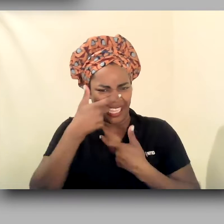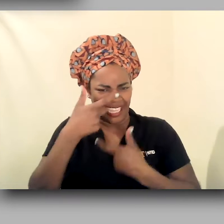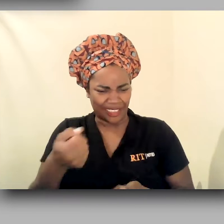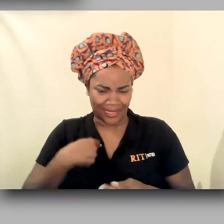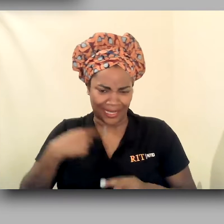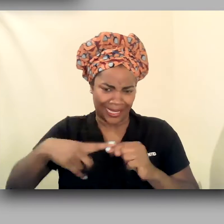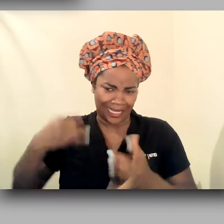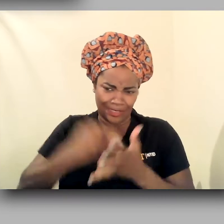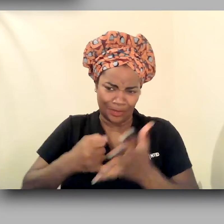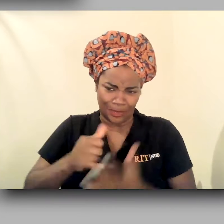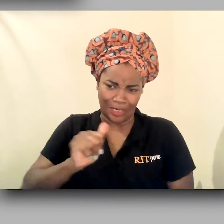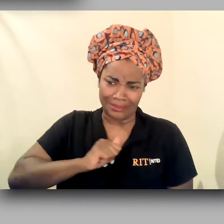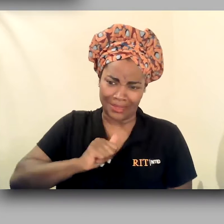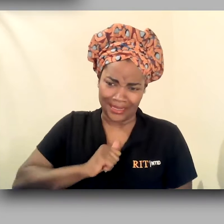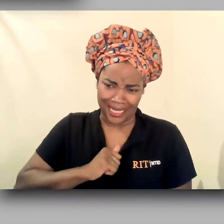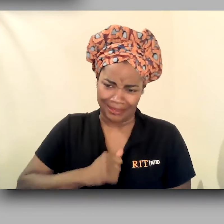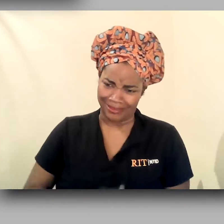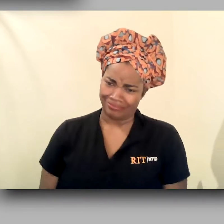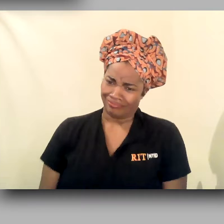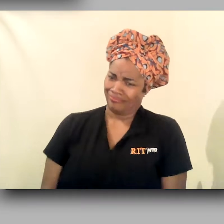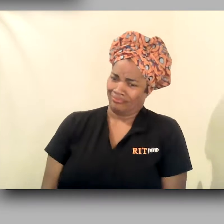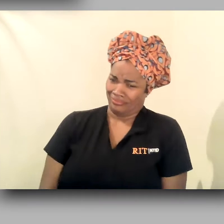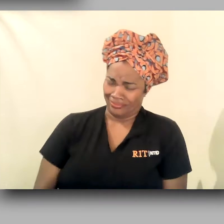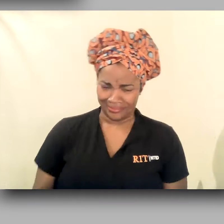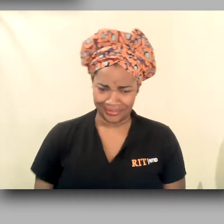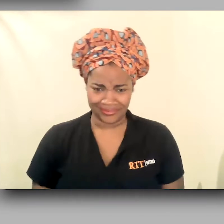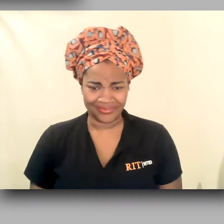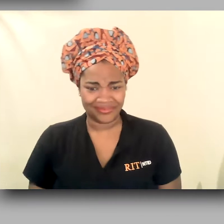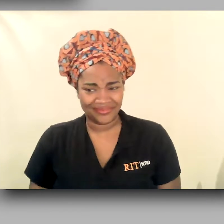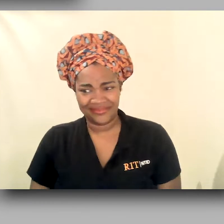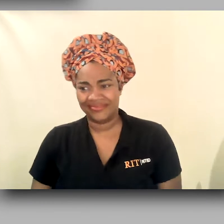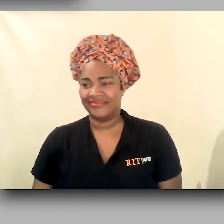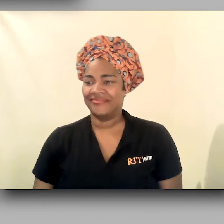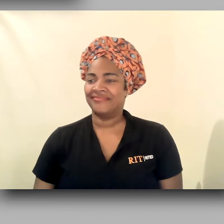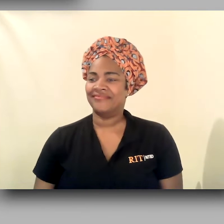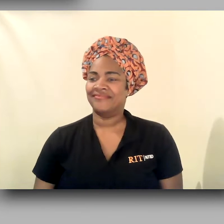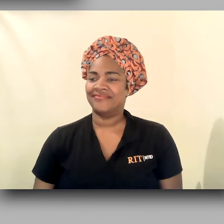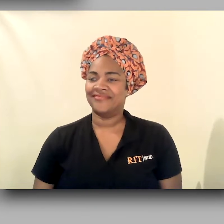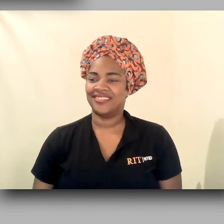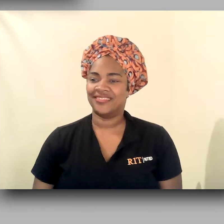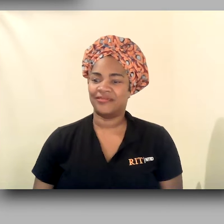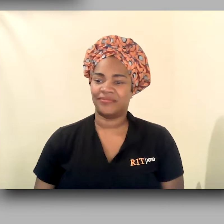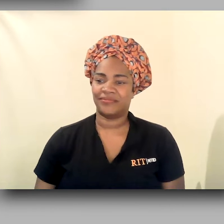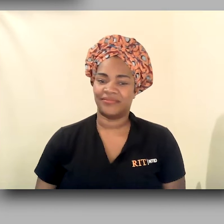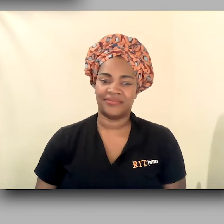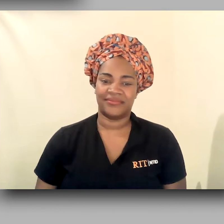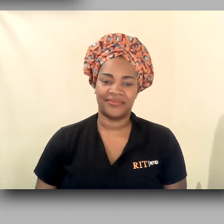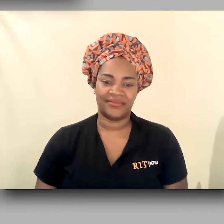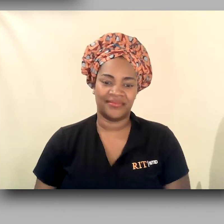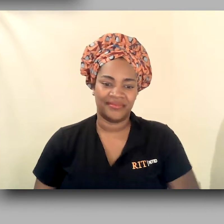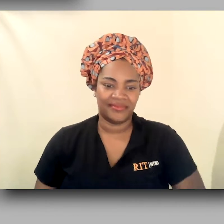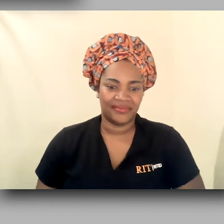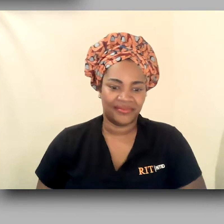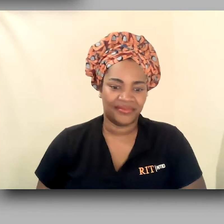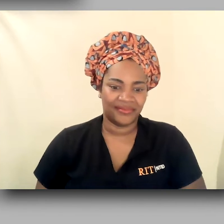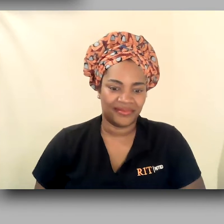I'm not really a good artist myself. So this is a picture of one of his